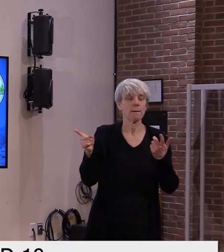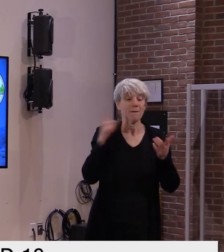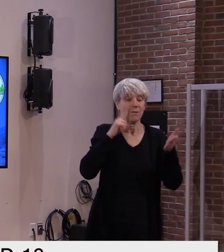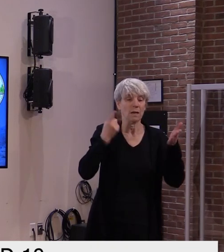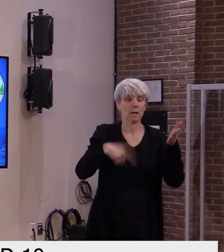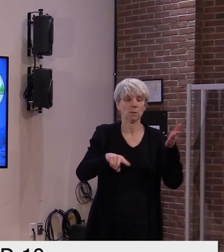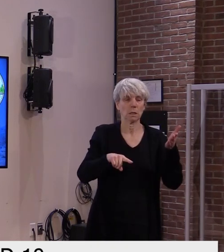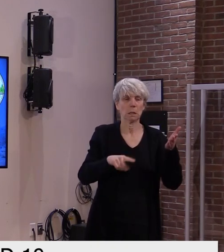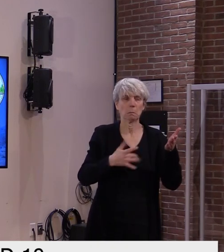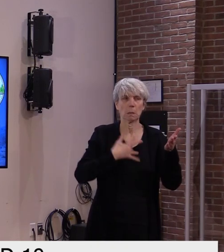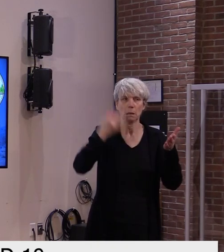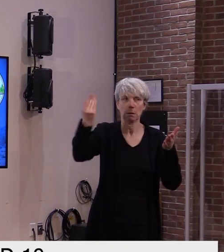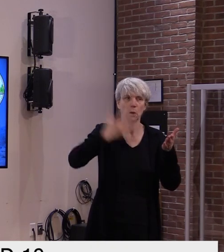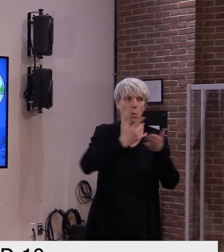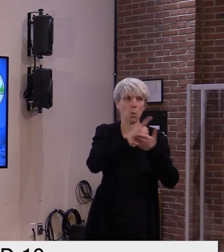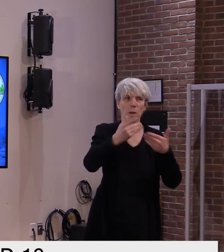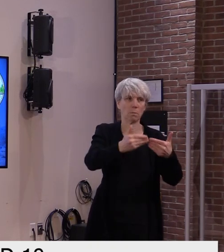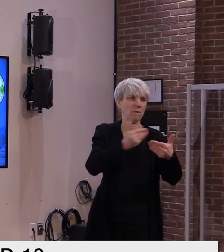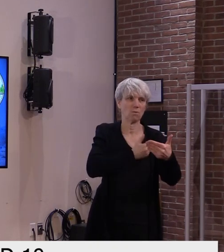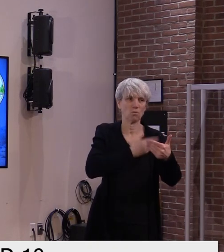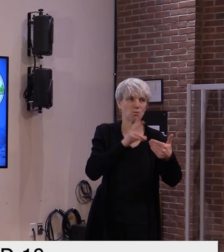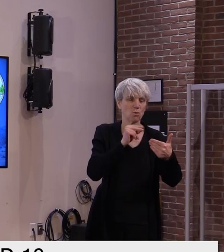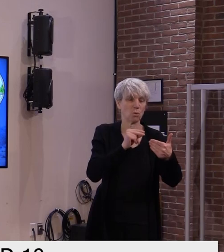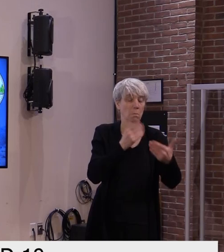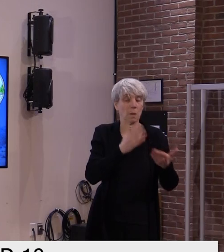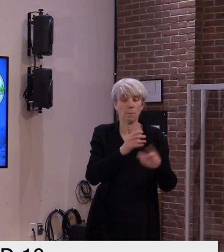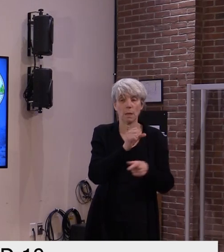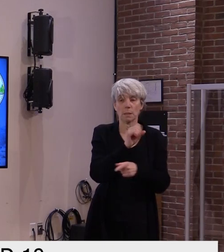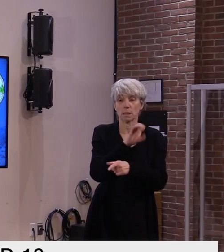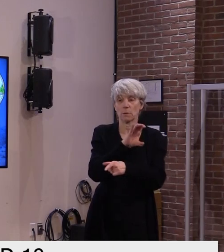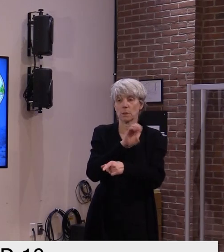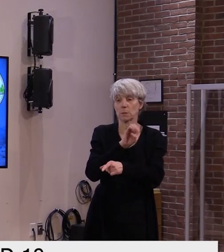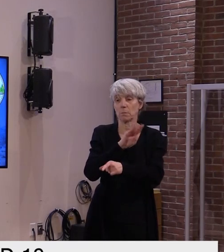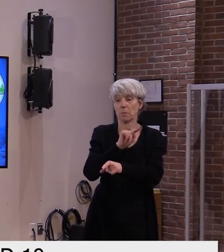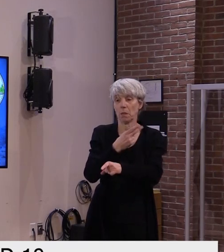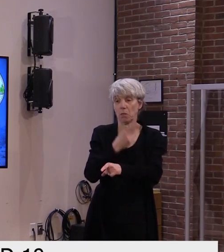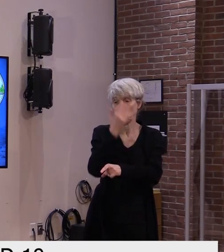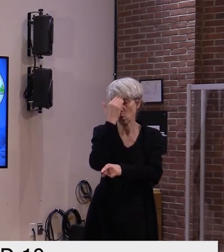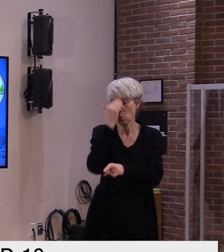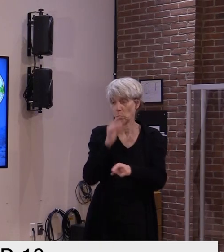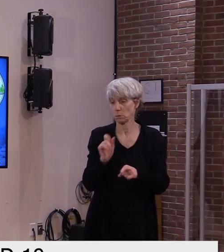I'm going to ask Secretary Smith if he has any awareness that I don't have yet.